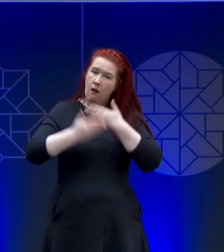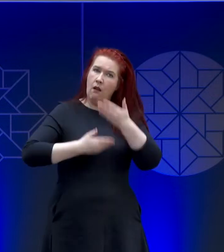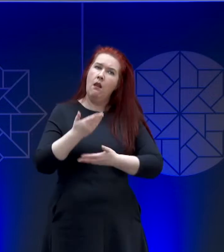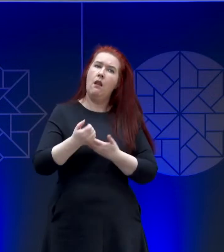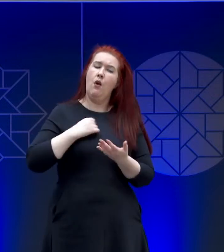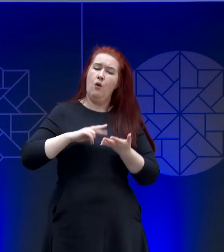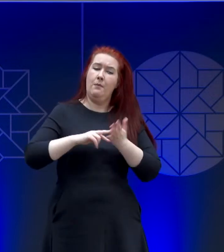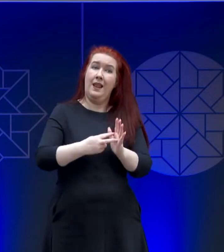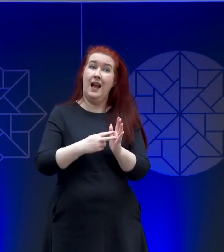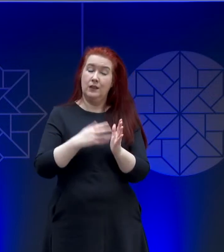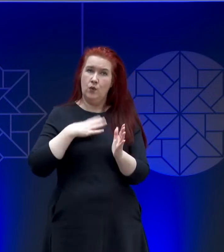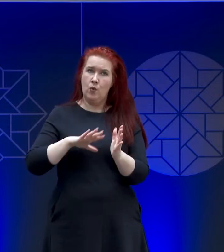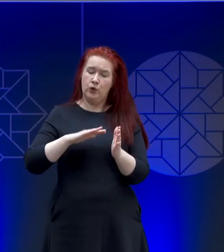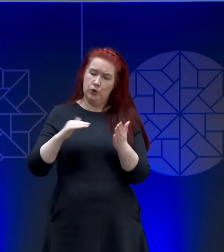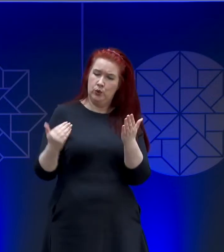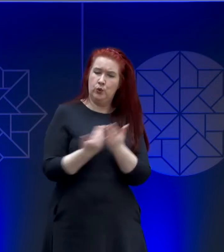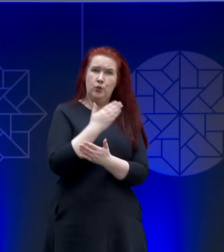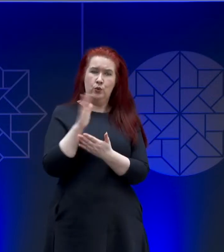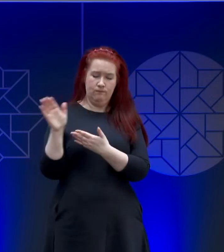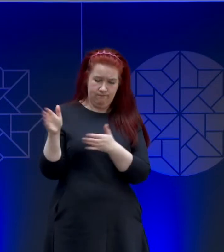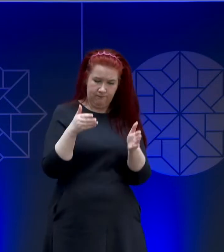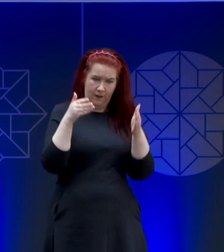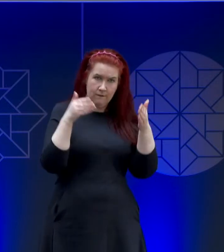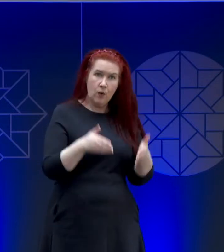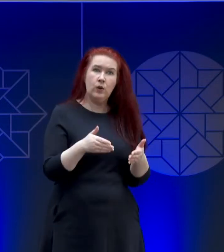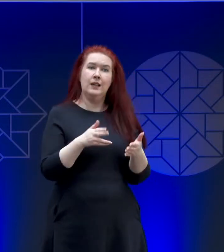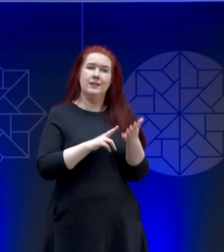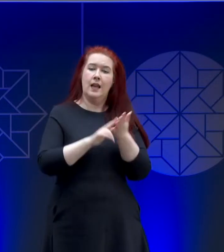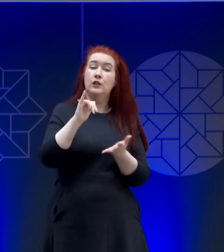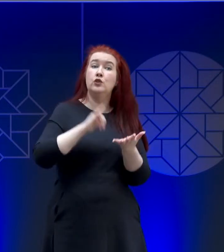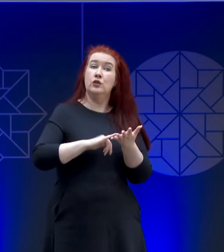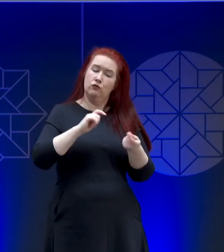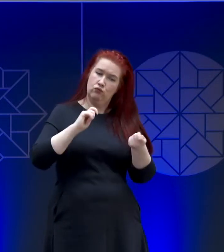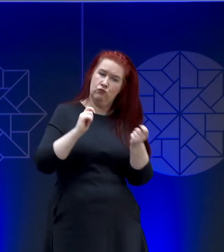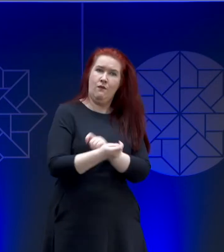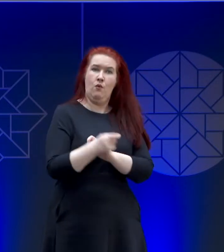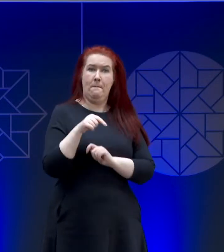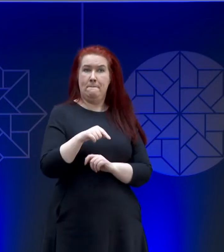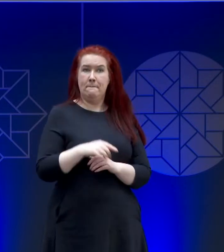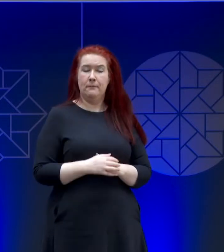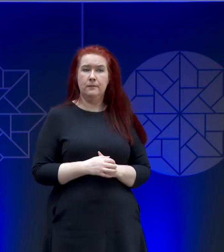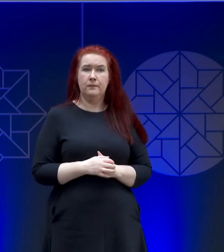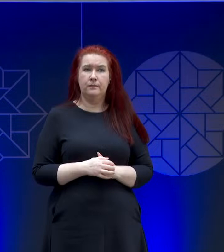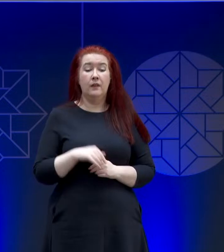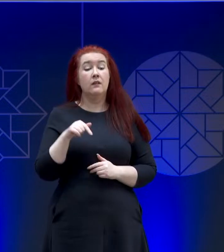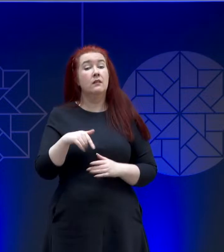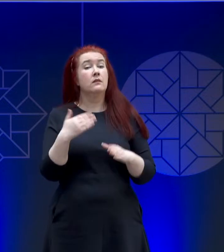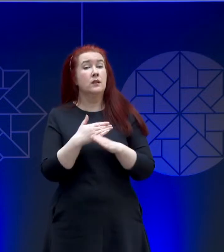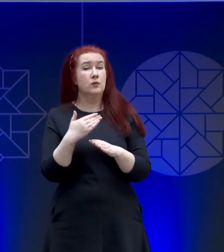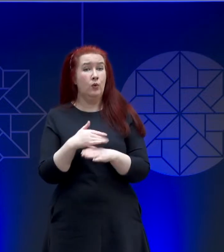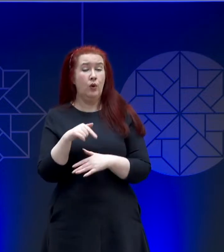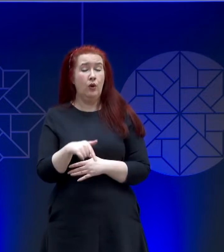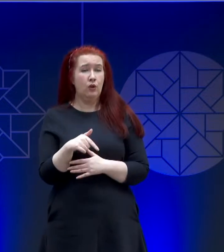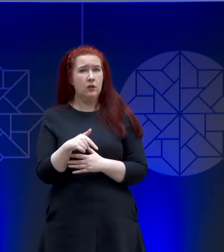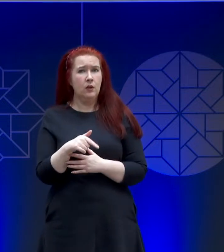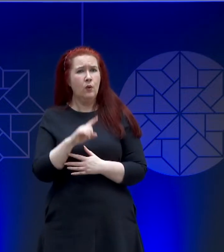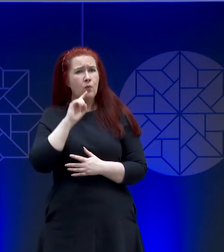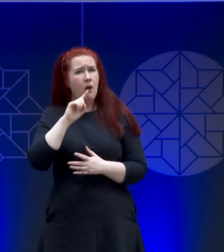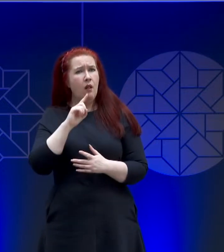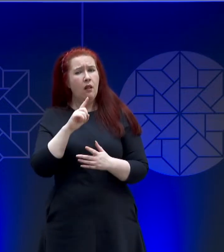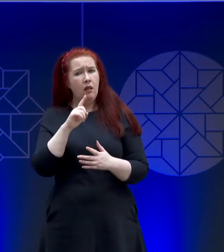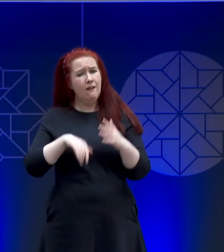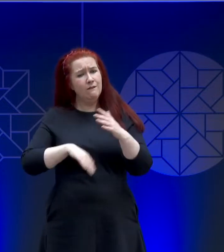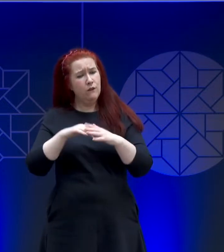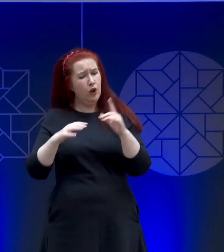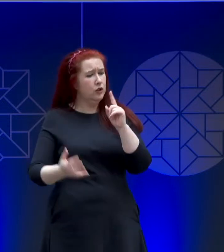a renewed, refocused and reformed National Health Service. This work that will only be fully realised